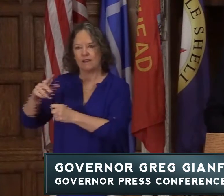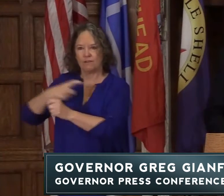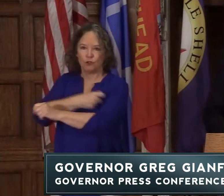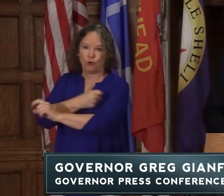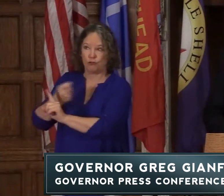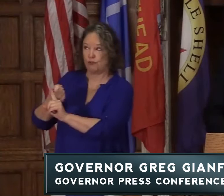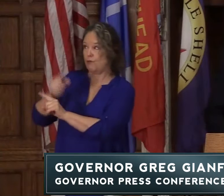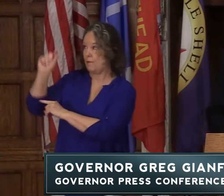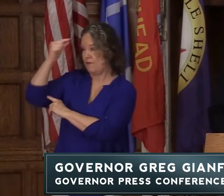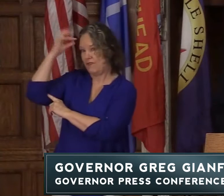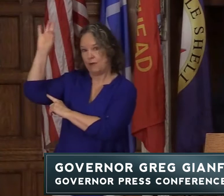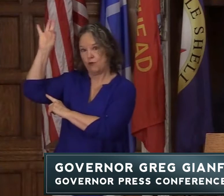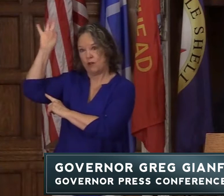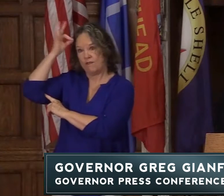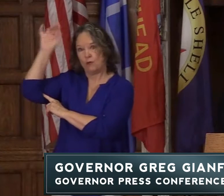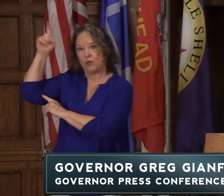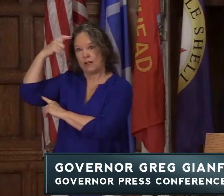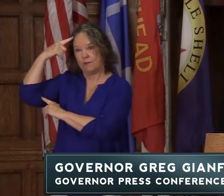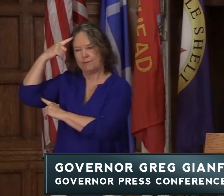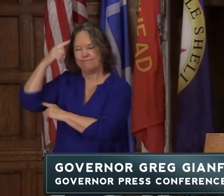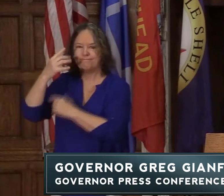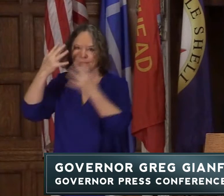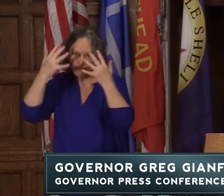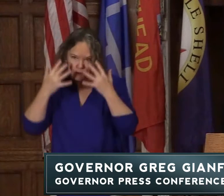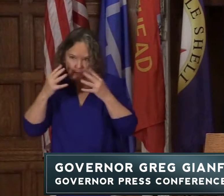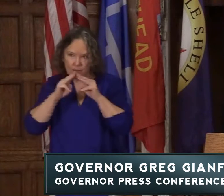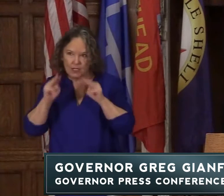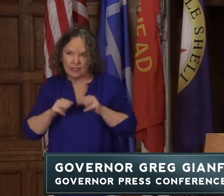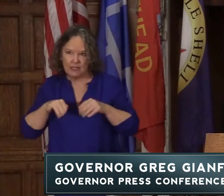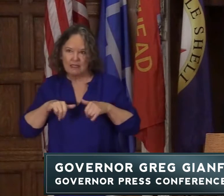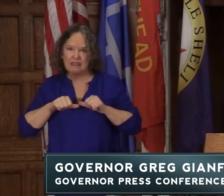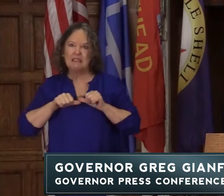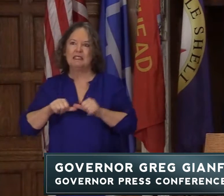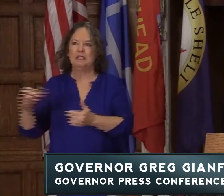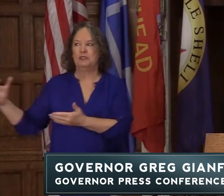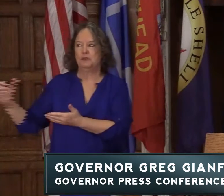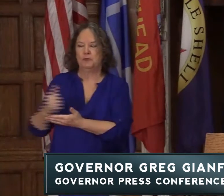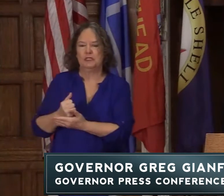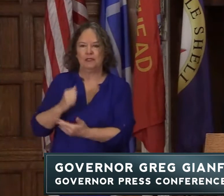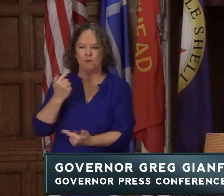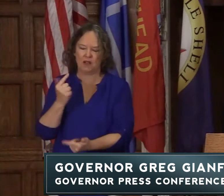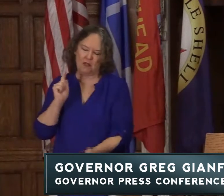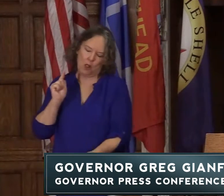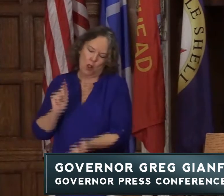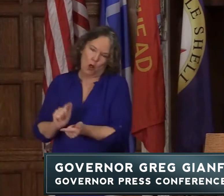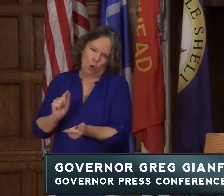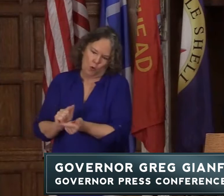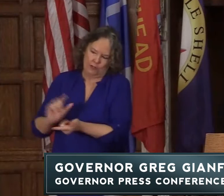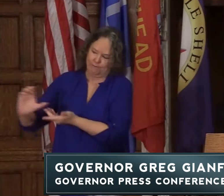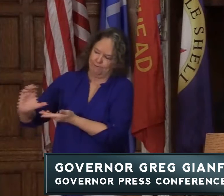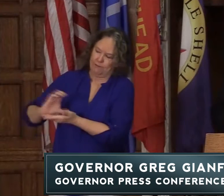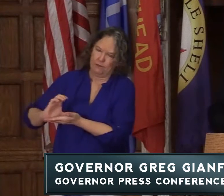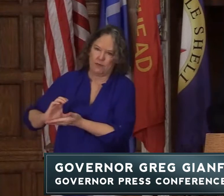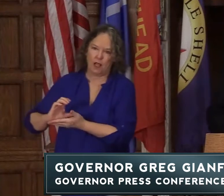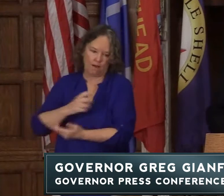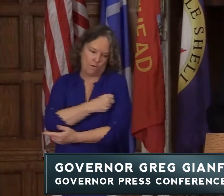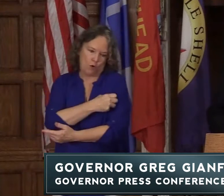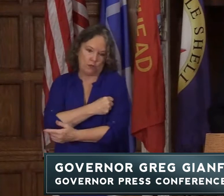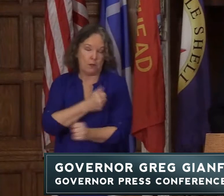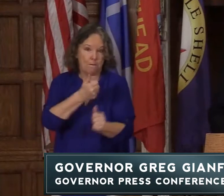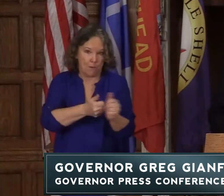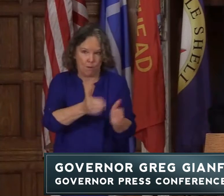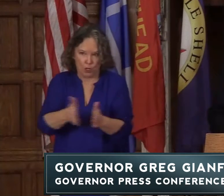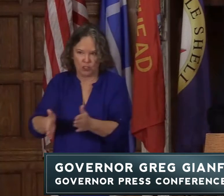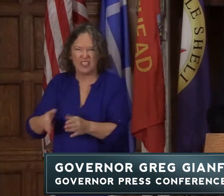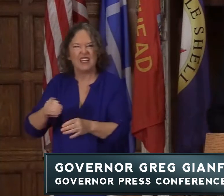government. Unfortunately, Montana continues to receive one of the lowest allotments of doses per capita in